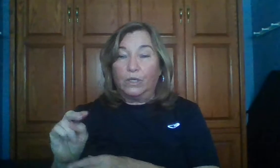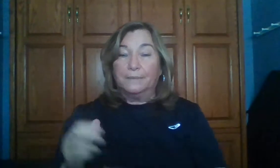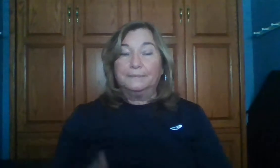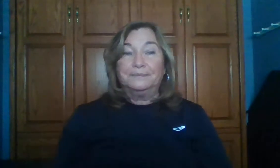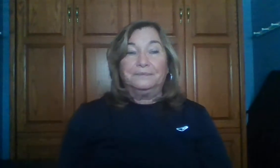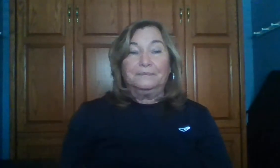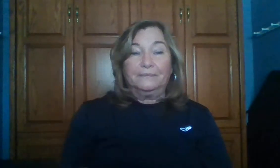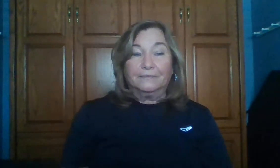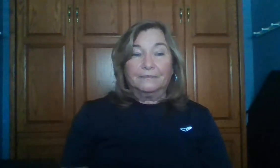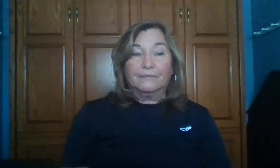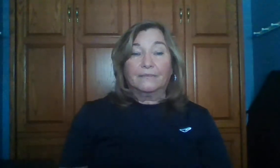Brush,